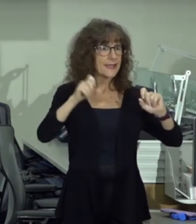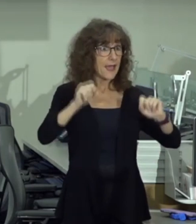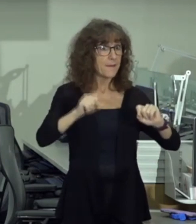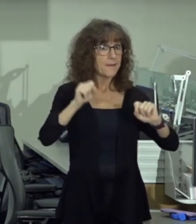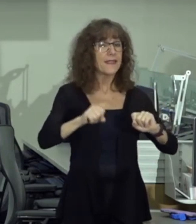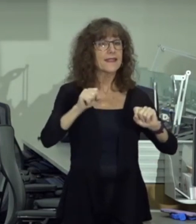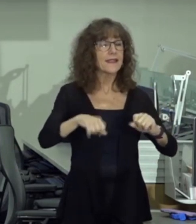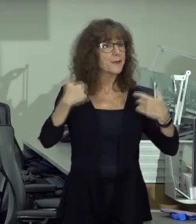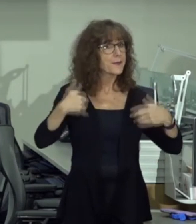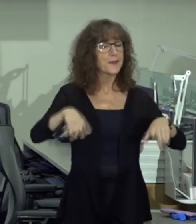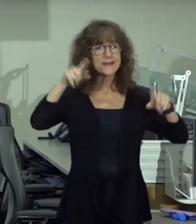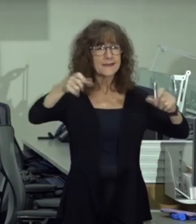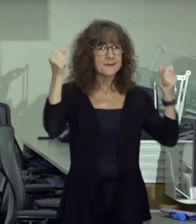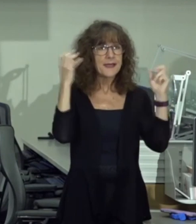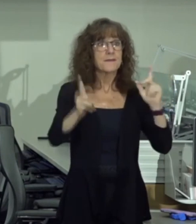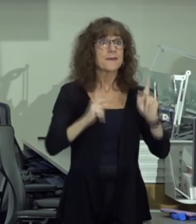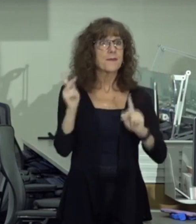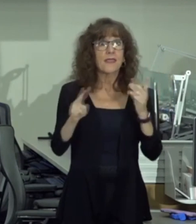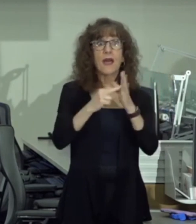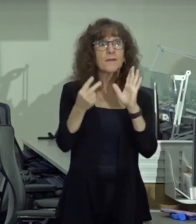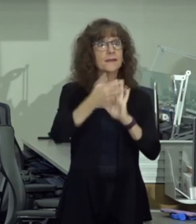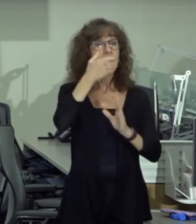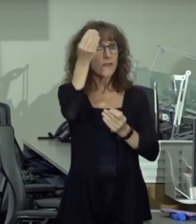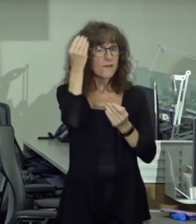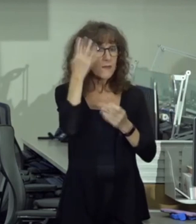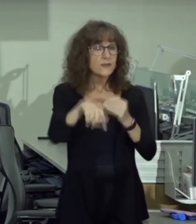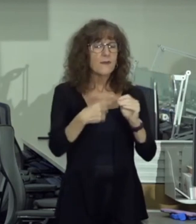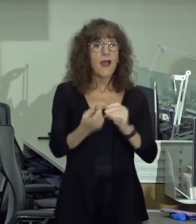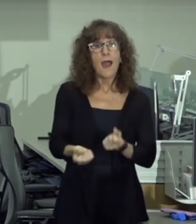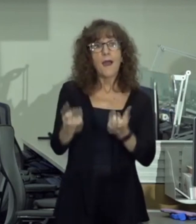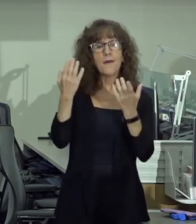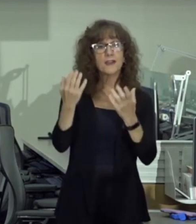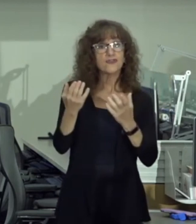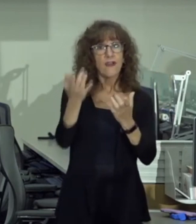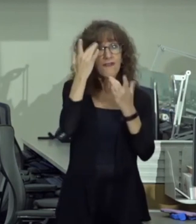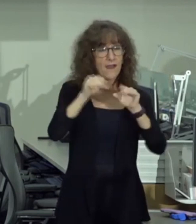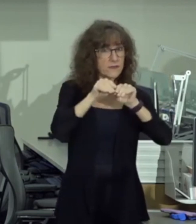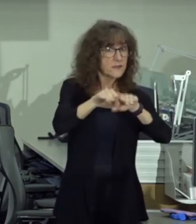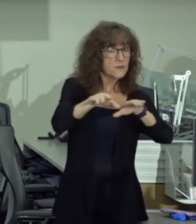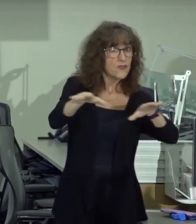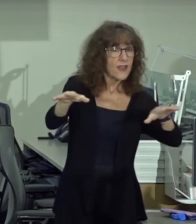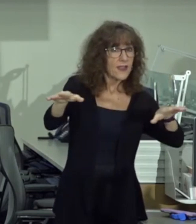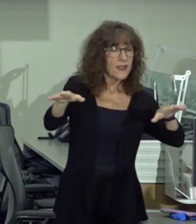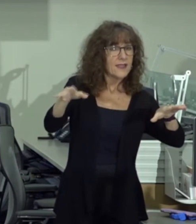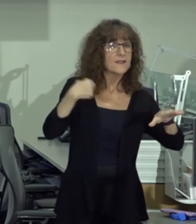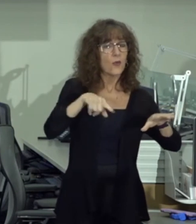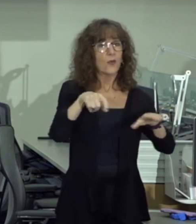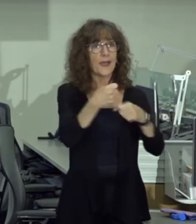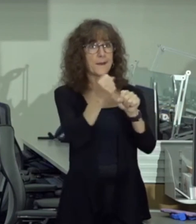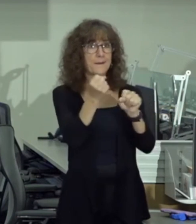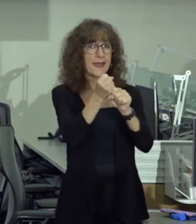is casting a wider net. That gives us better information about how much of the virus is spreading in our county so we can